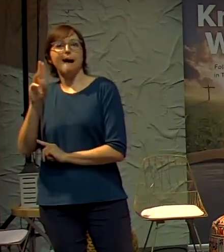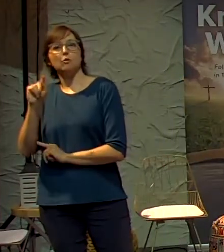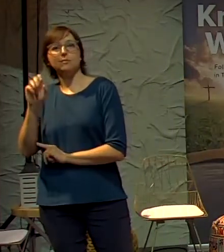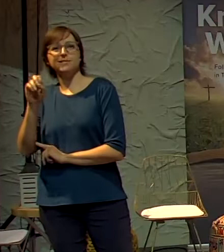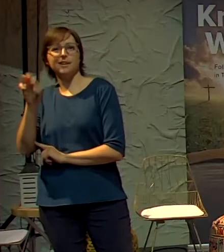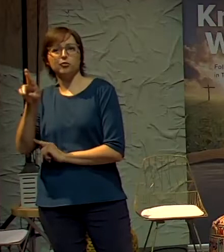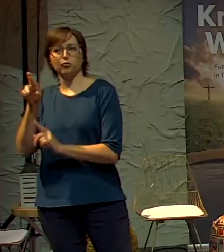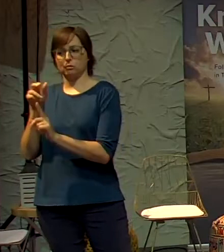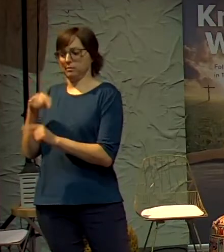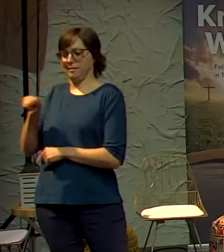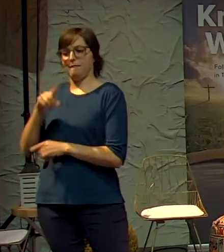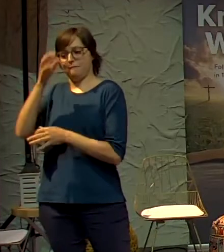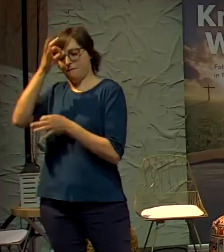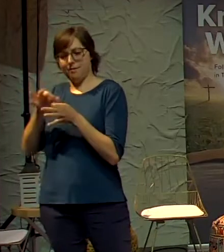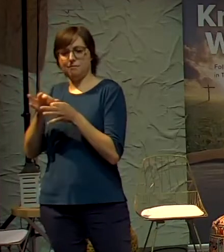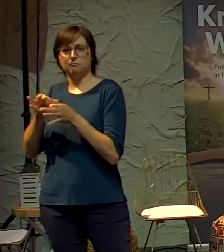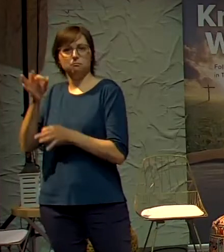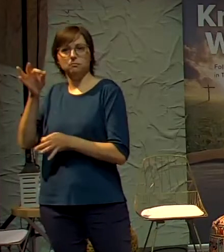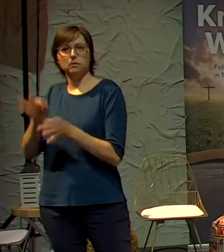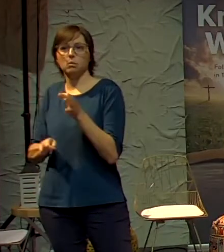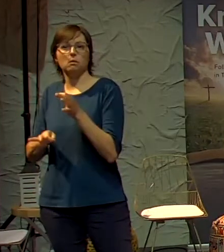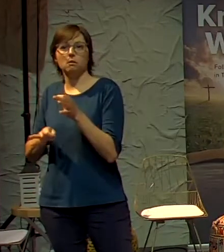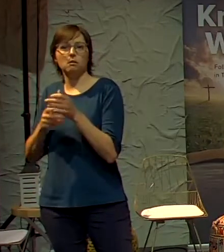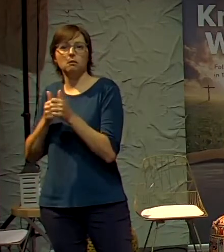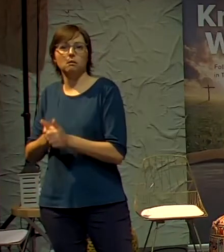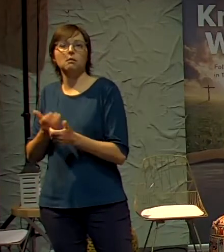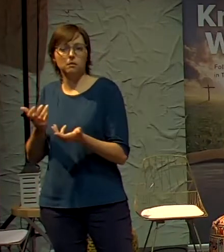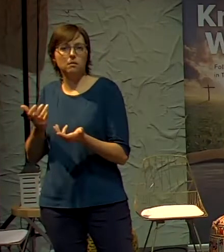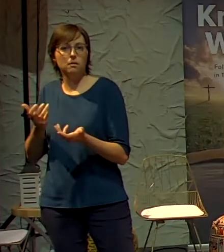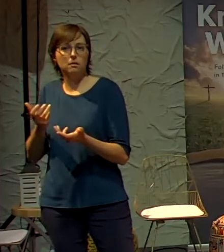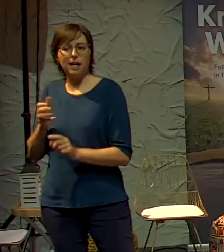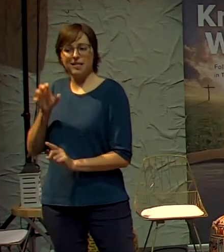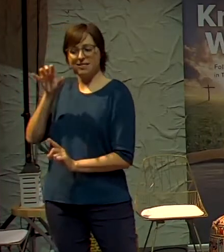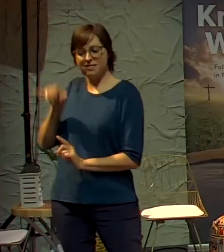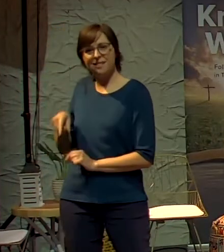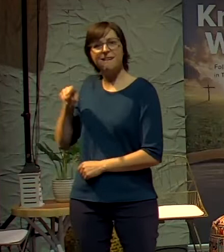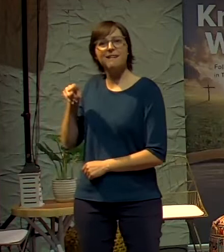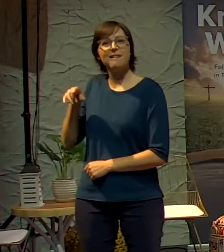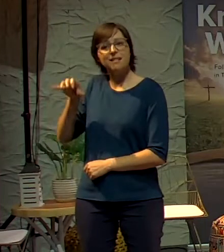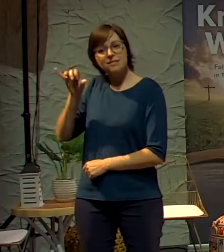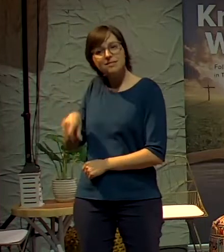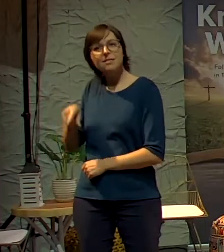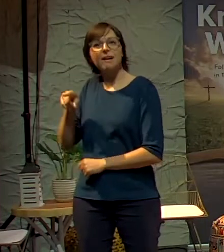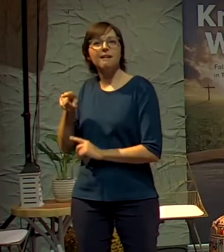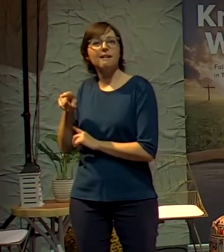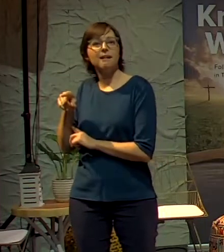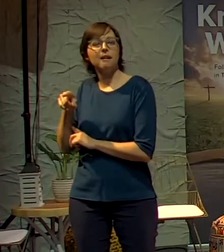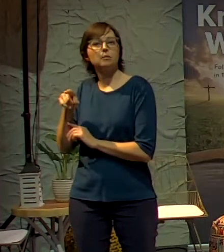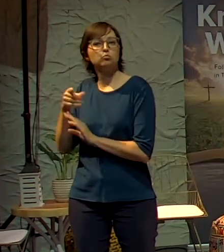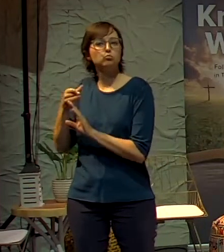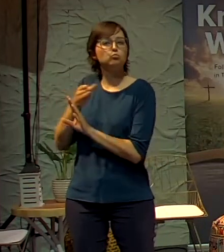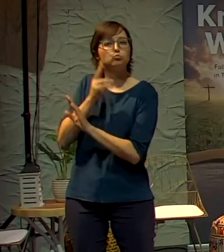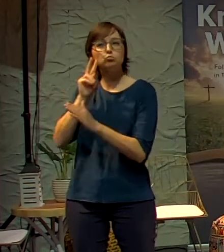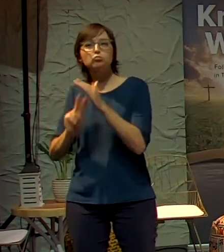has simple faith. And he says, this is a preview of what's about to